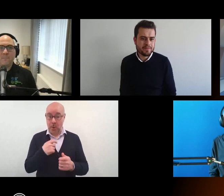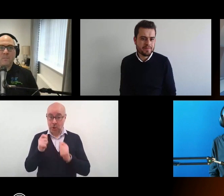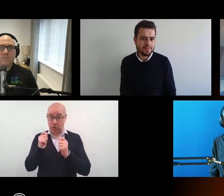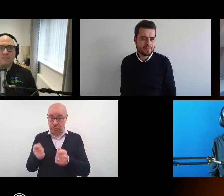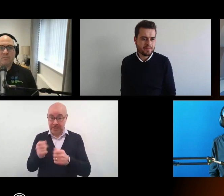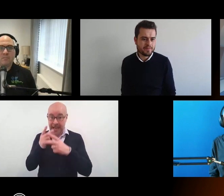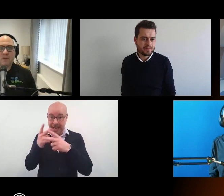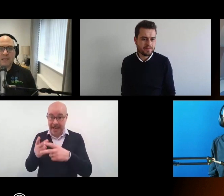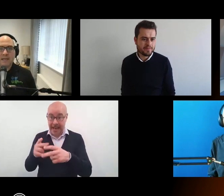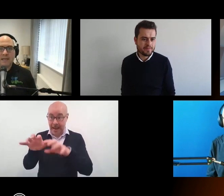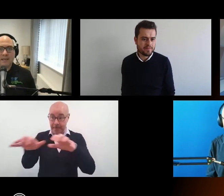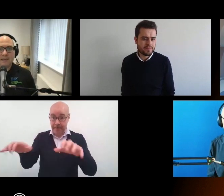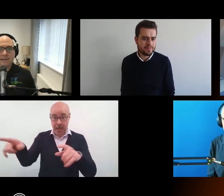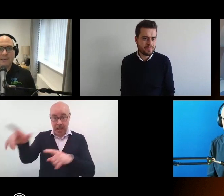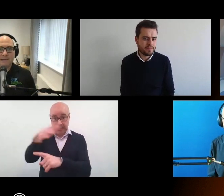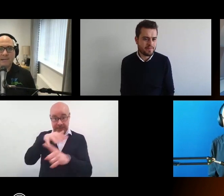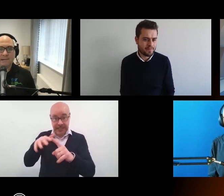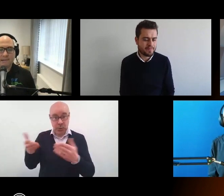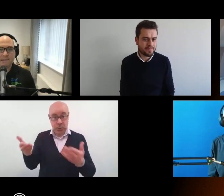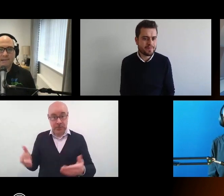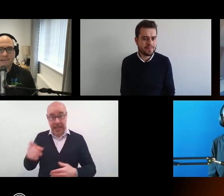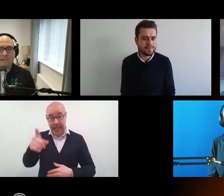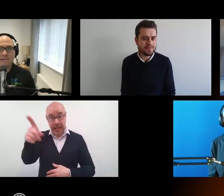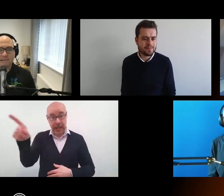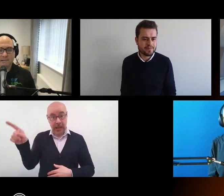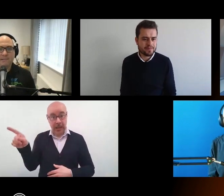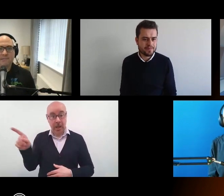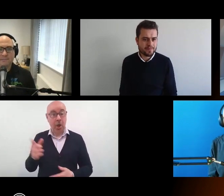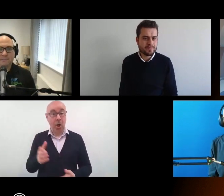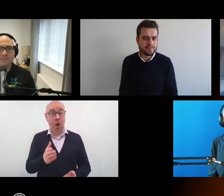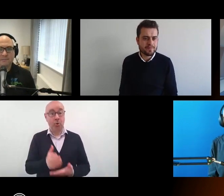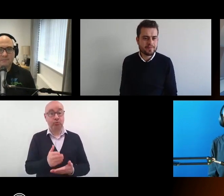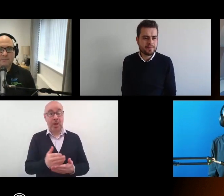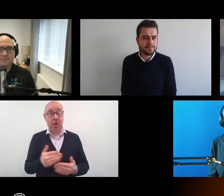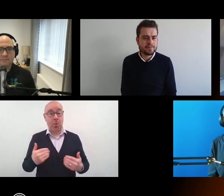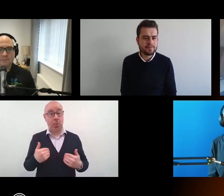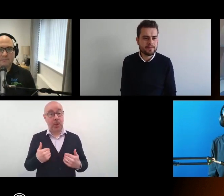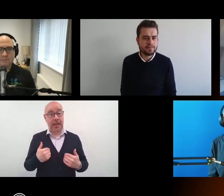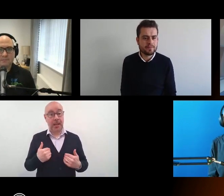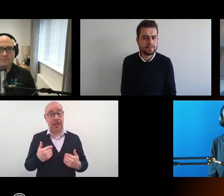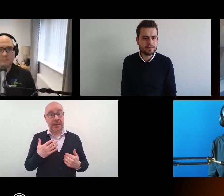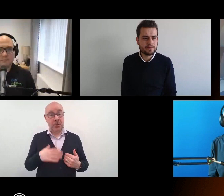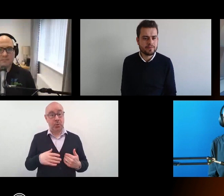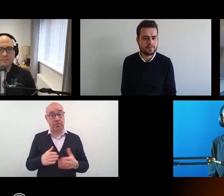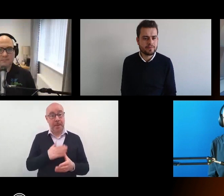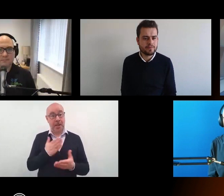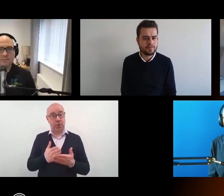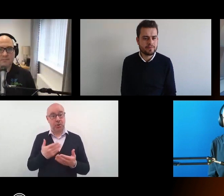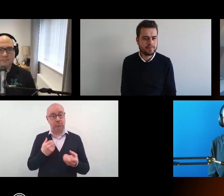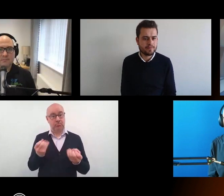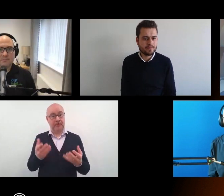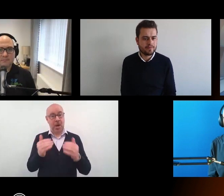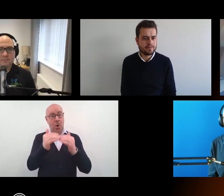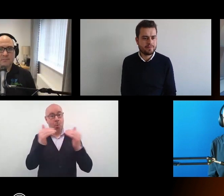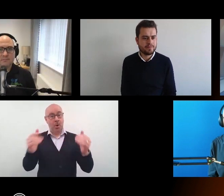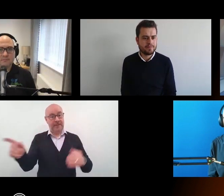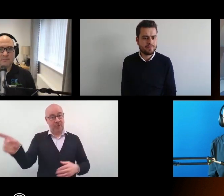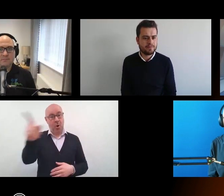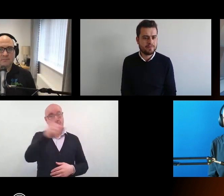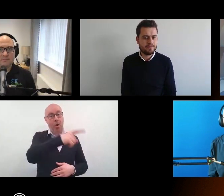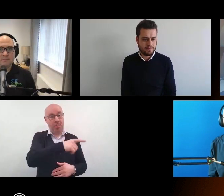society today, when really we are looking at how can we provide equality for all people?